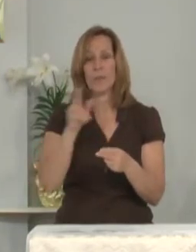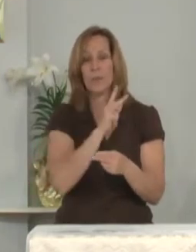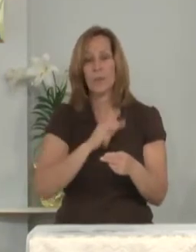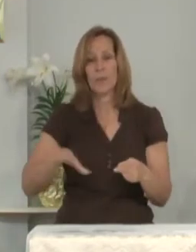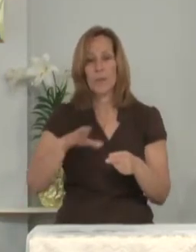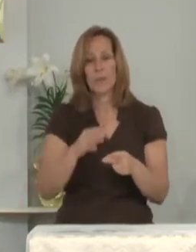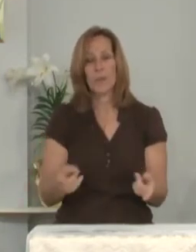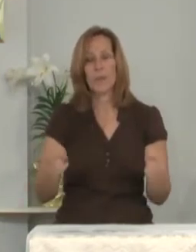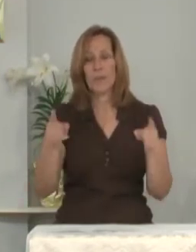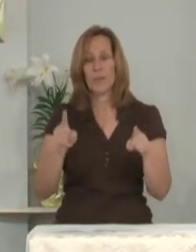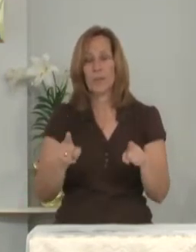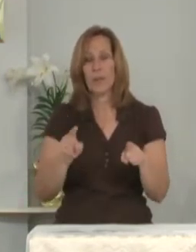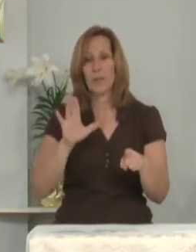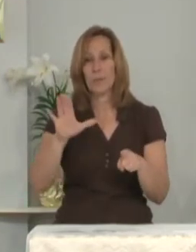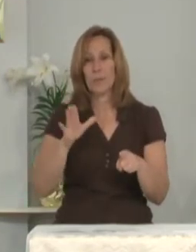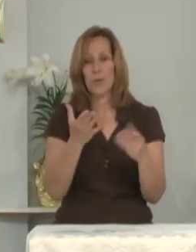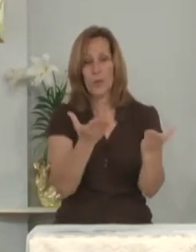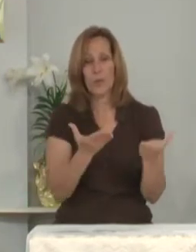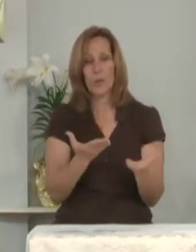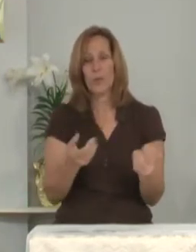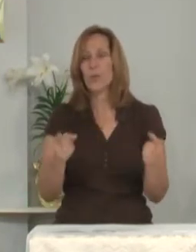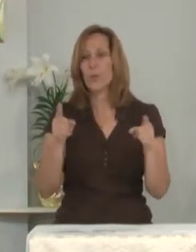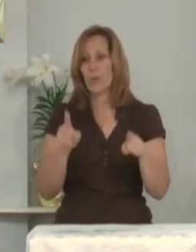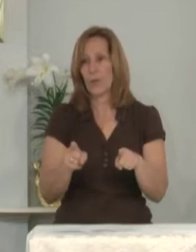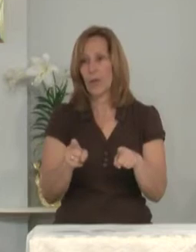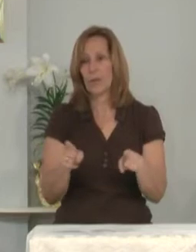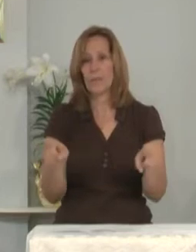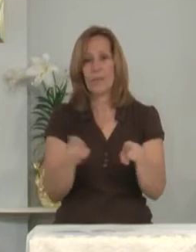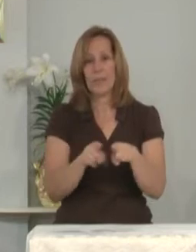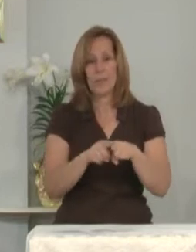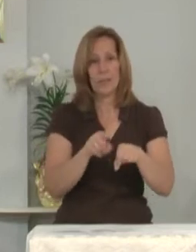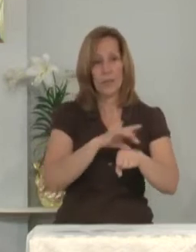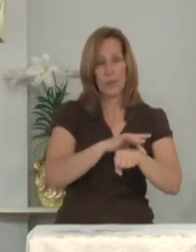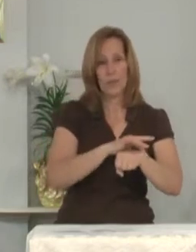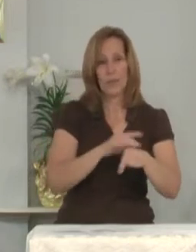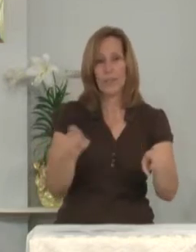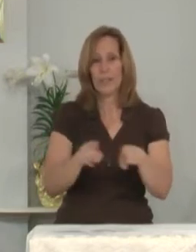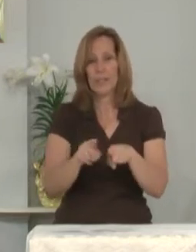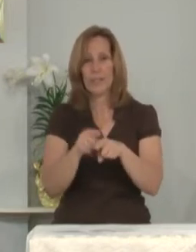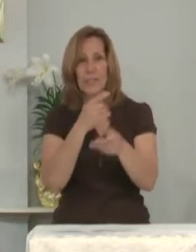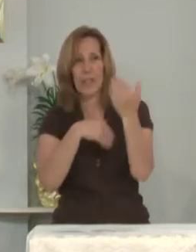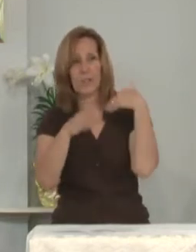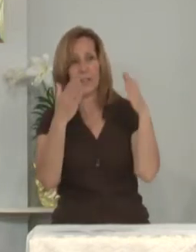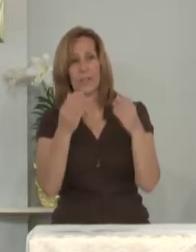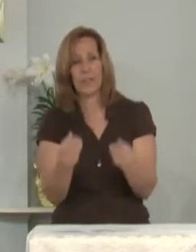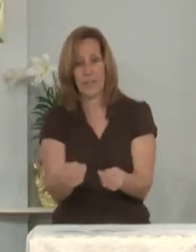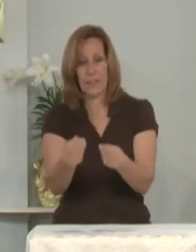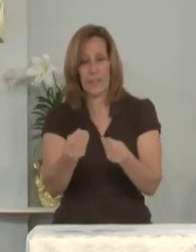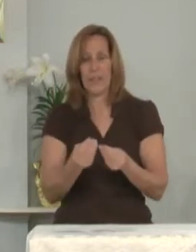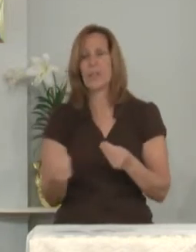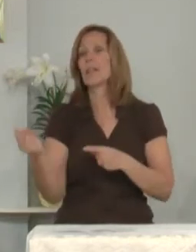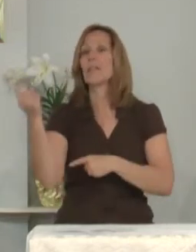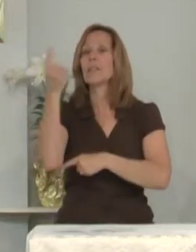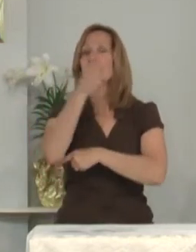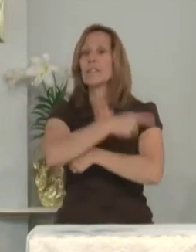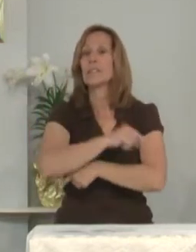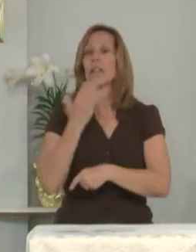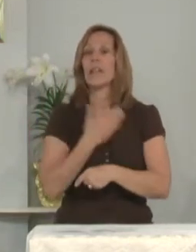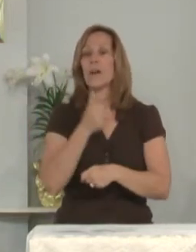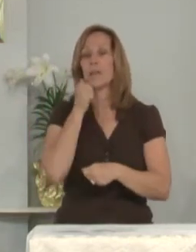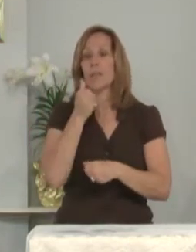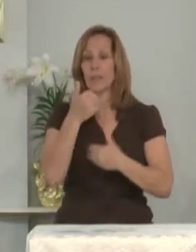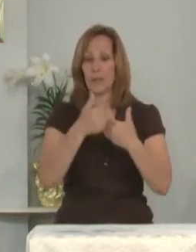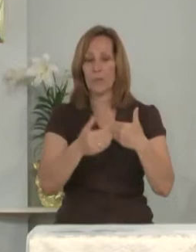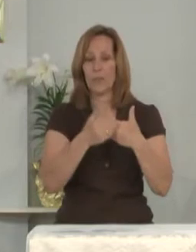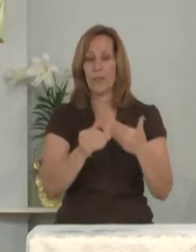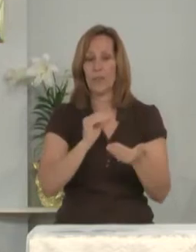name. Thy kingdom come. Thy will be done on earth as it is in heaven. Give us this